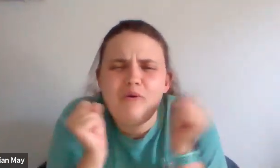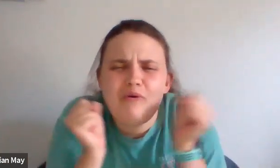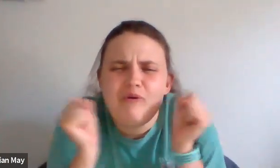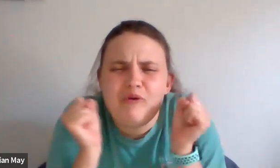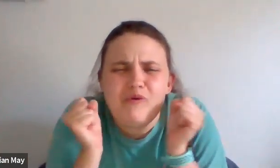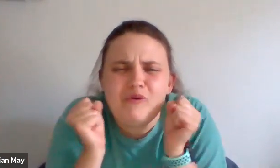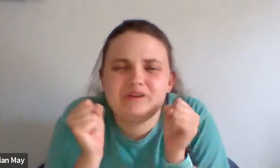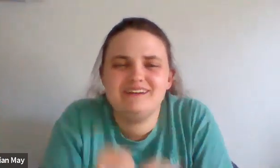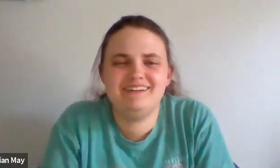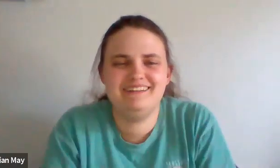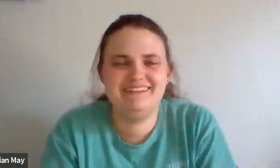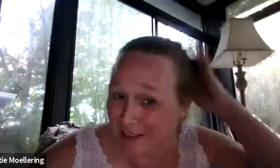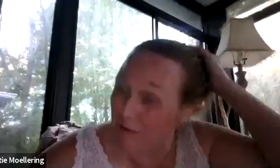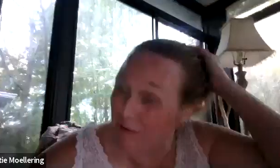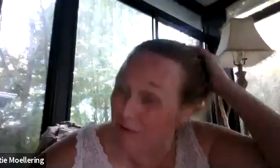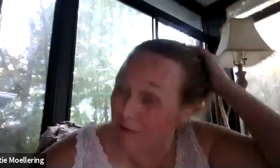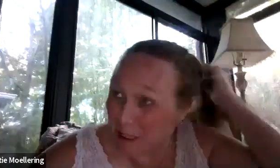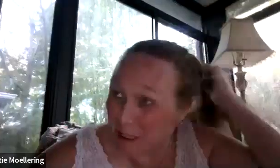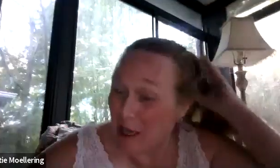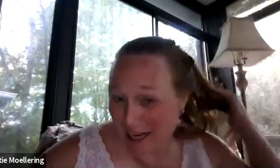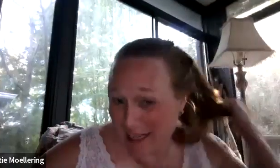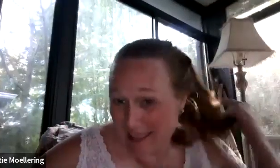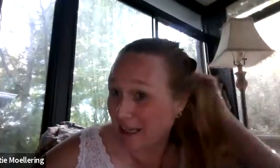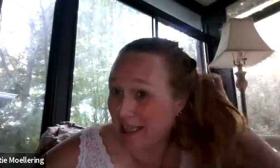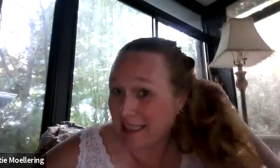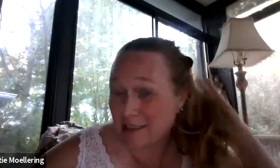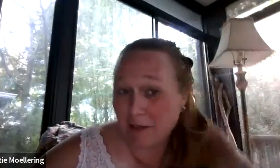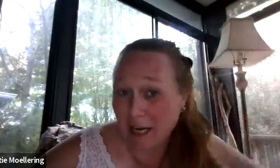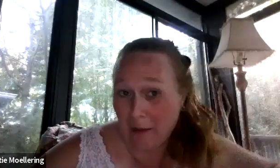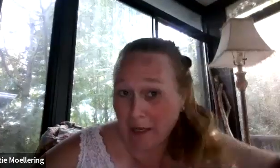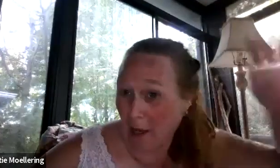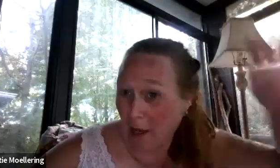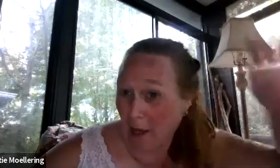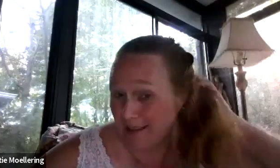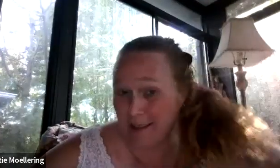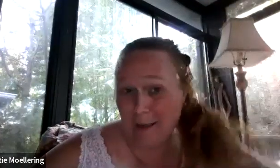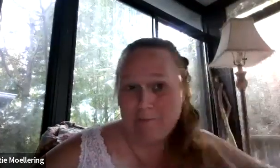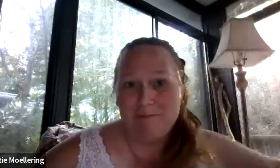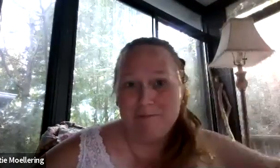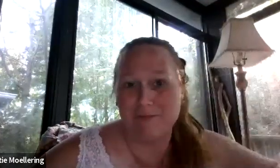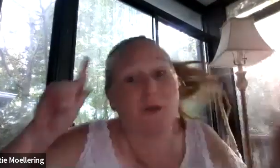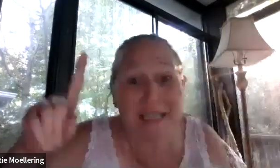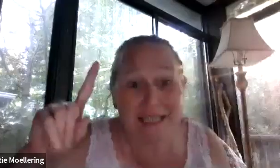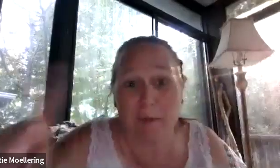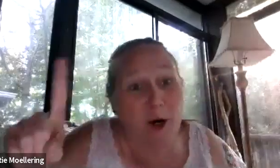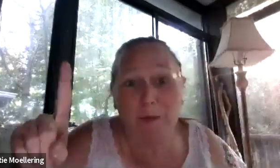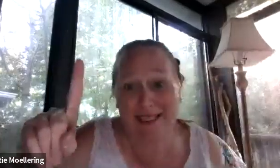cold. I have really loved learning ASL because I feel like I get to ham it up, and there's